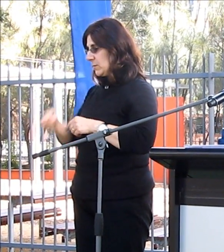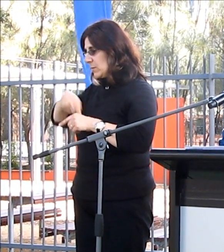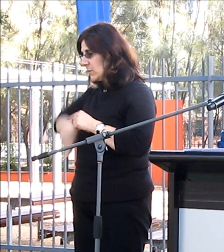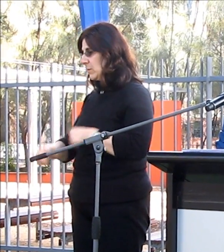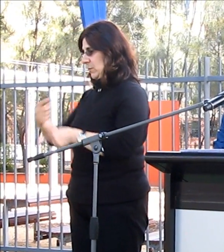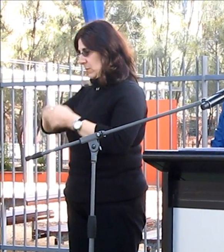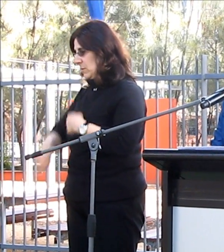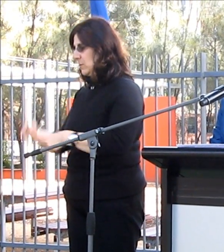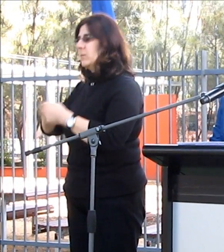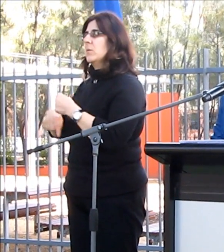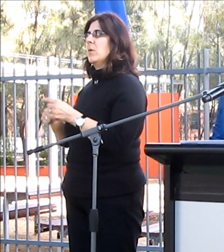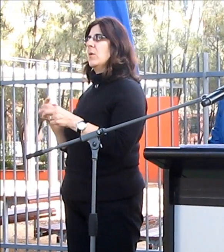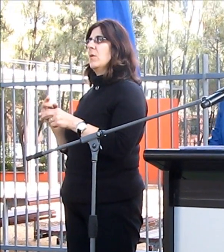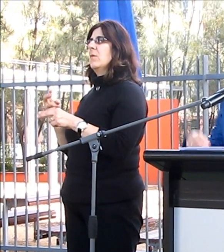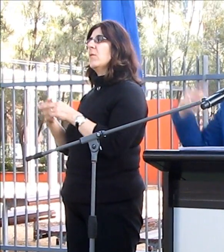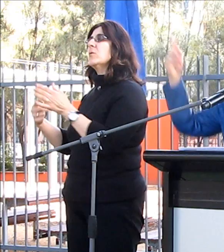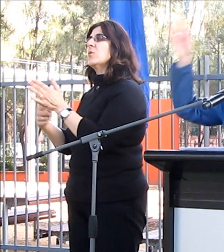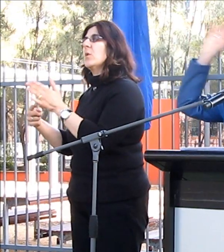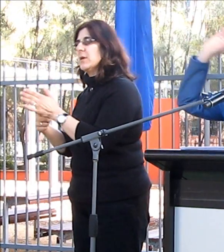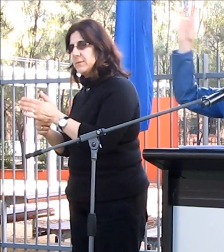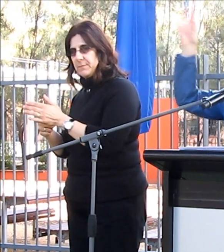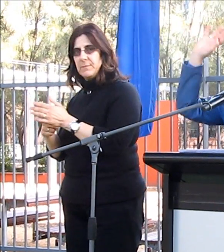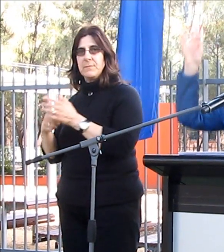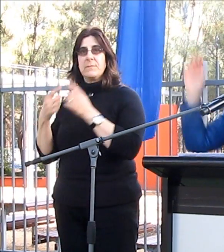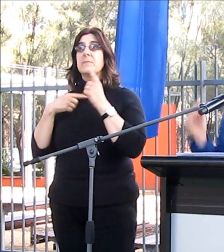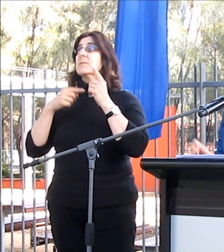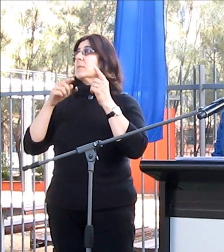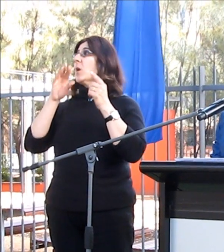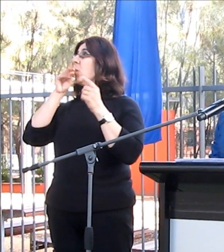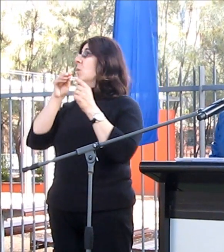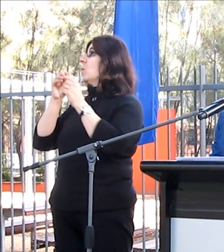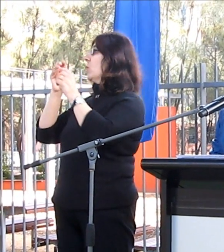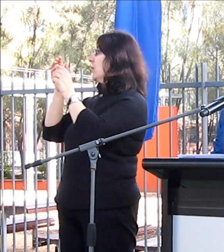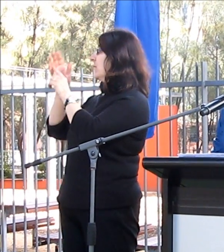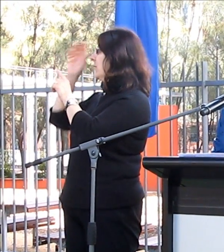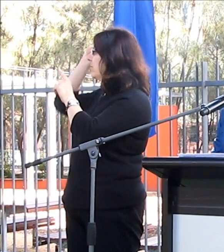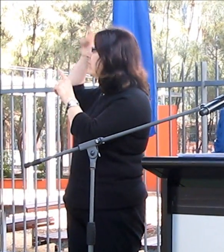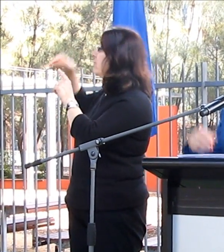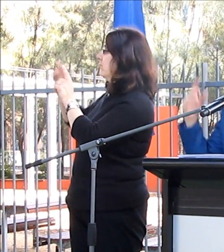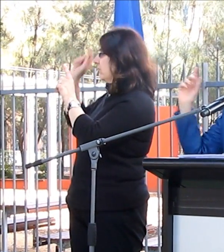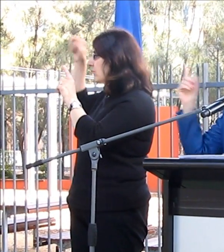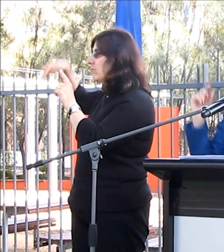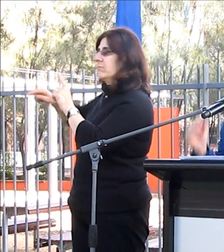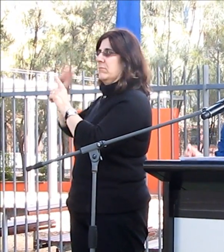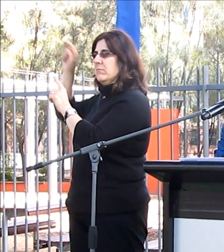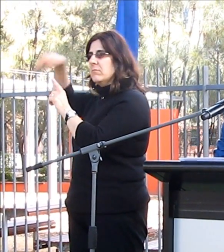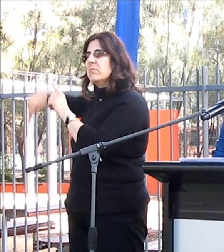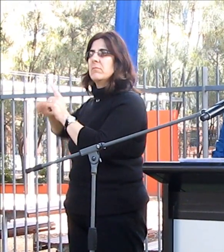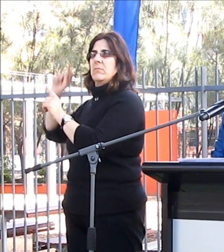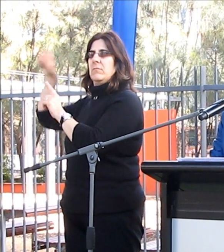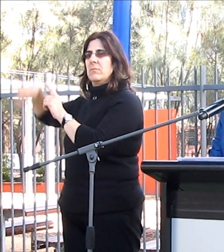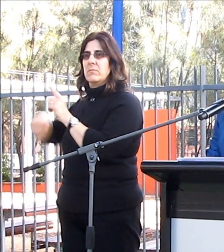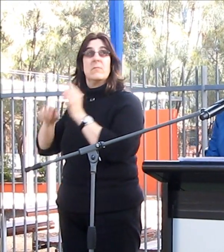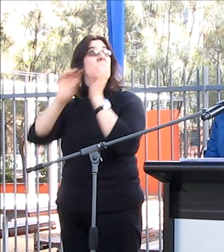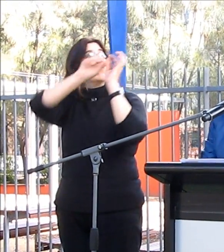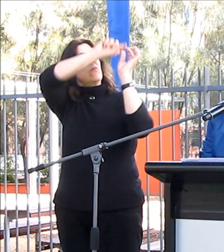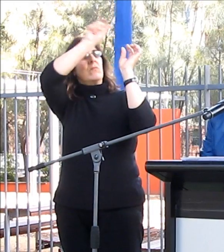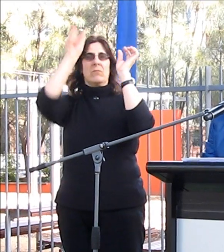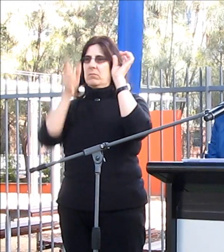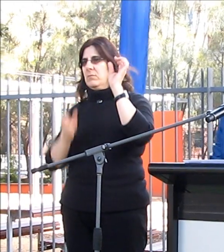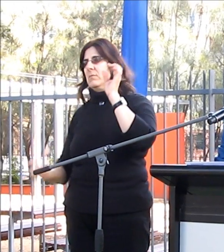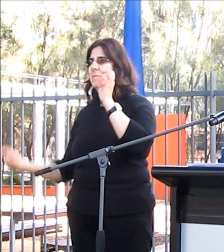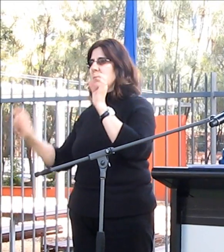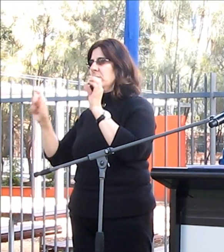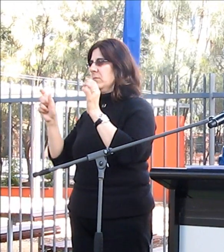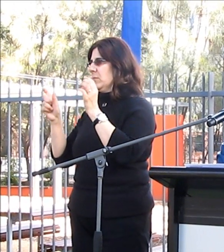toilets. There'll also be water collected from this viaduct, and that's going to be through a system of down pipes, and that's going